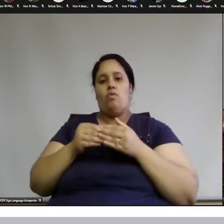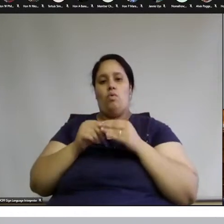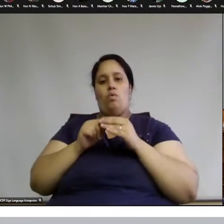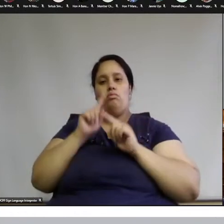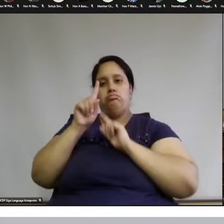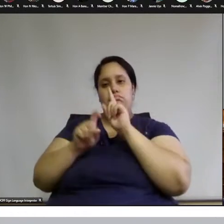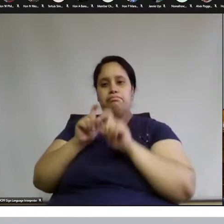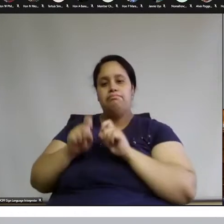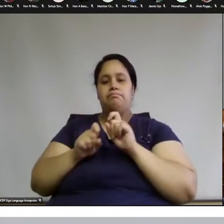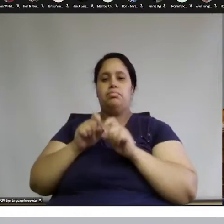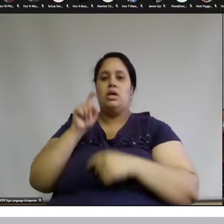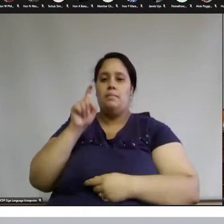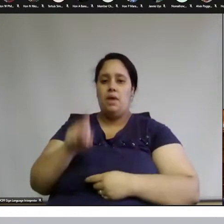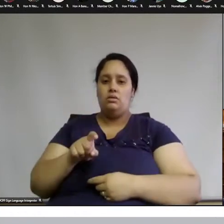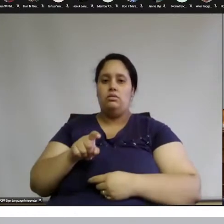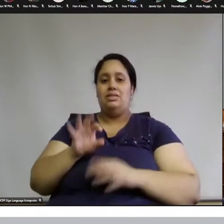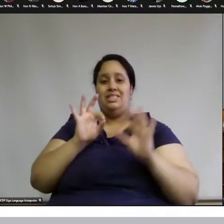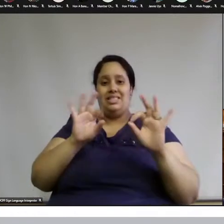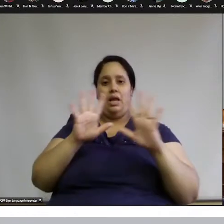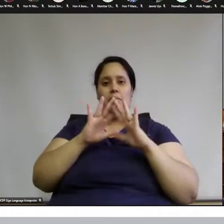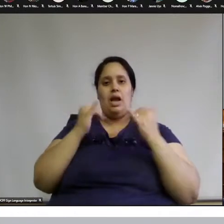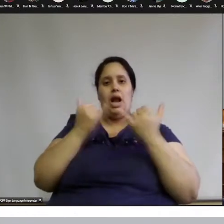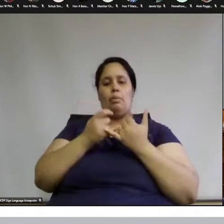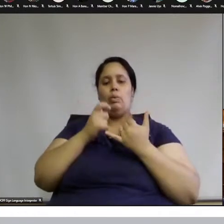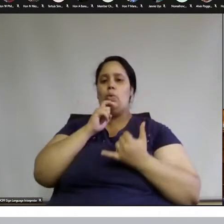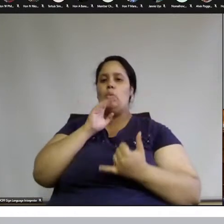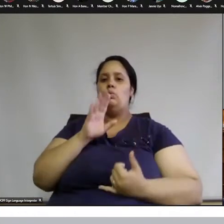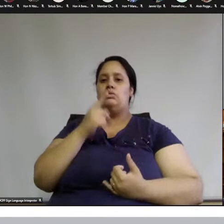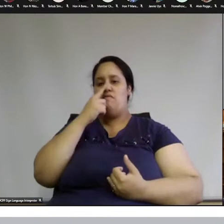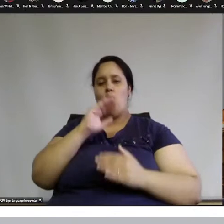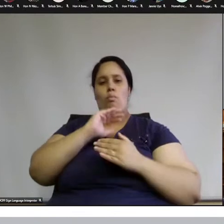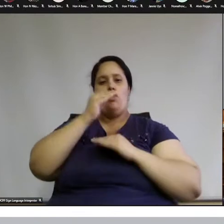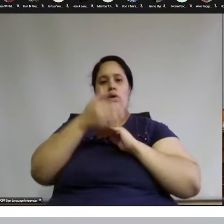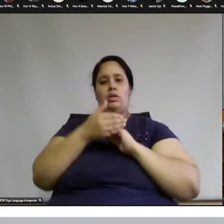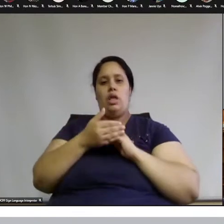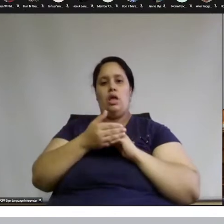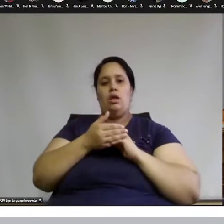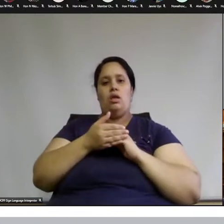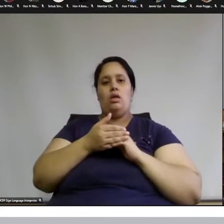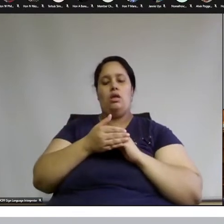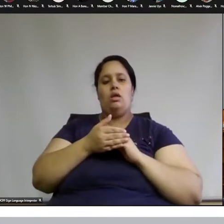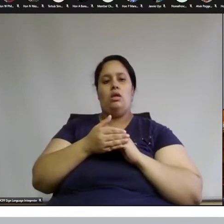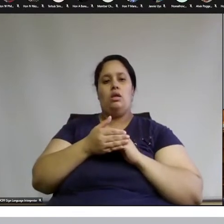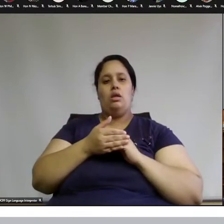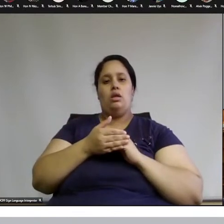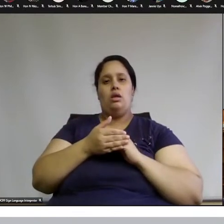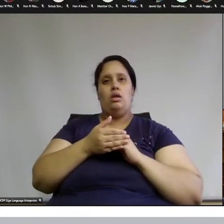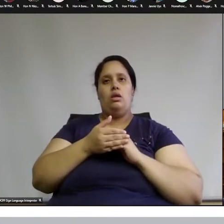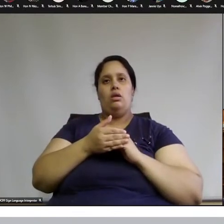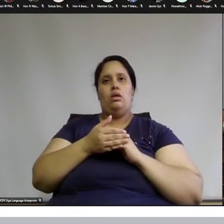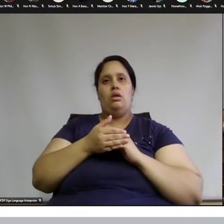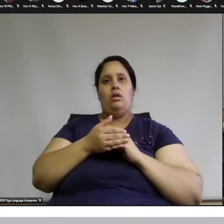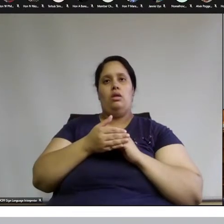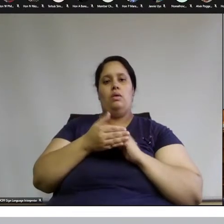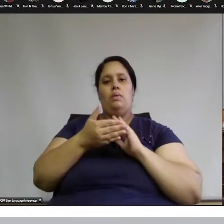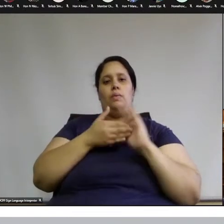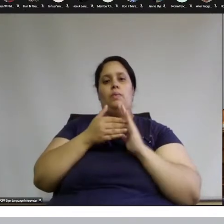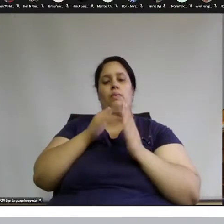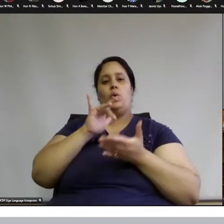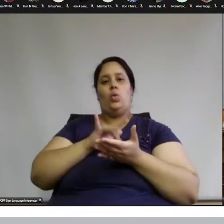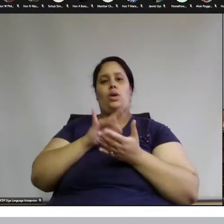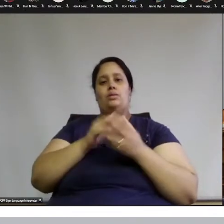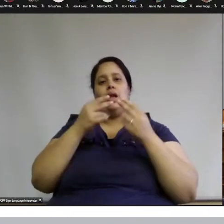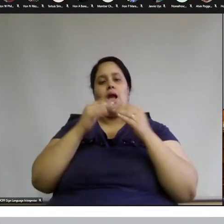scrutiny. It is the same company that is used to protect the vacant rental housing units of this